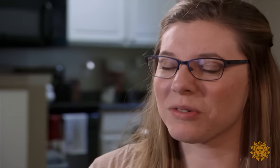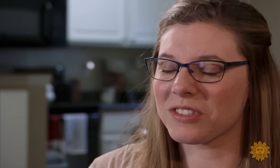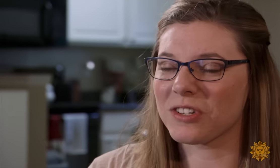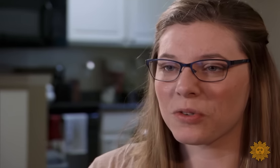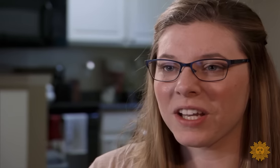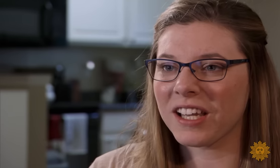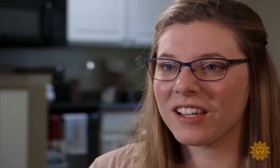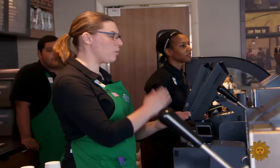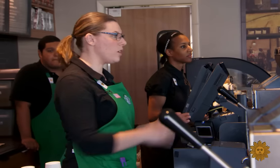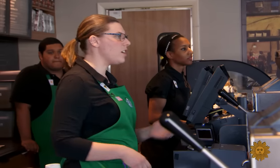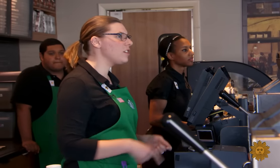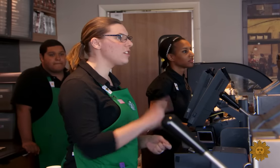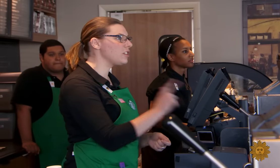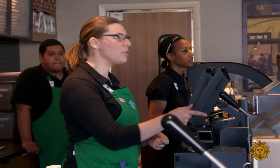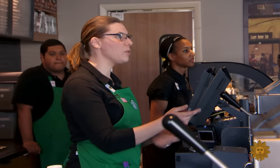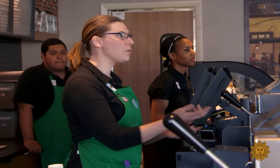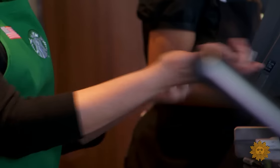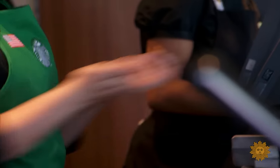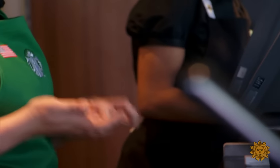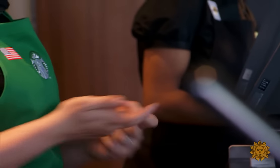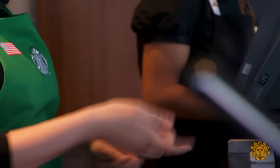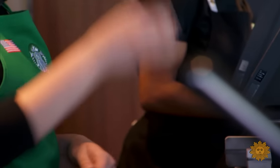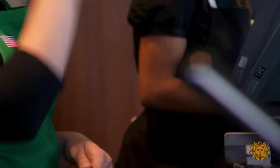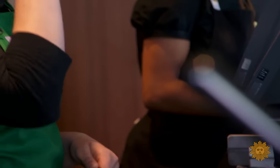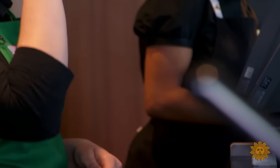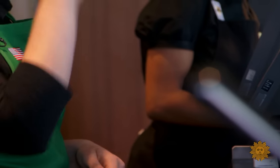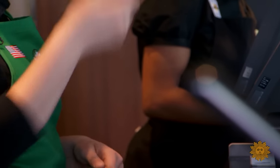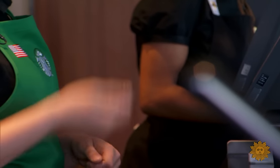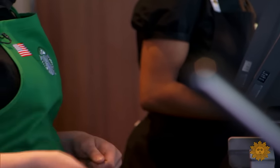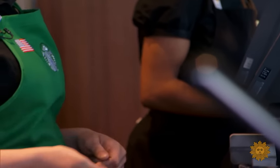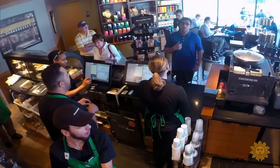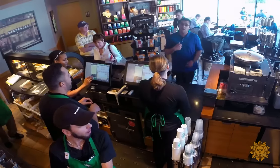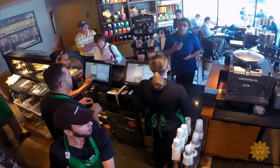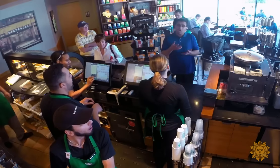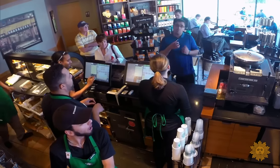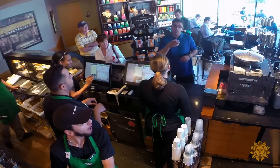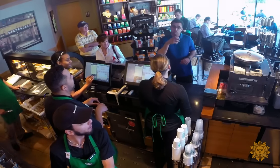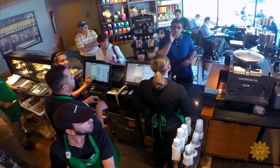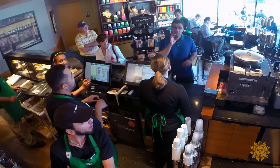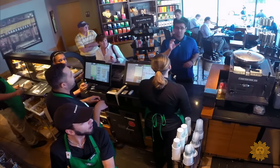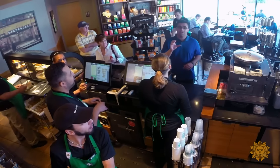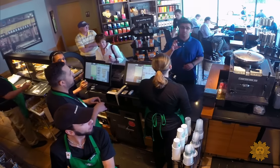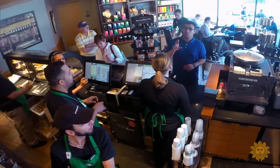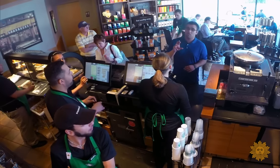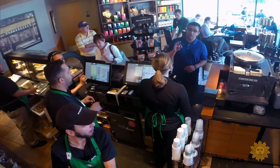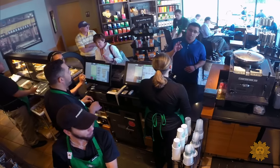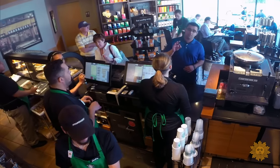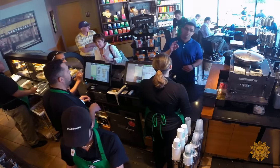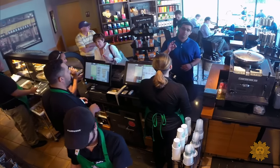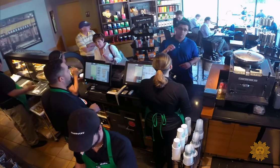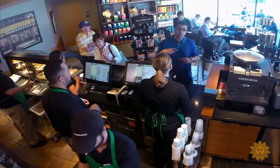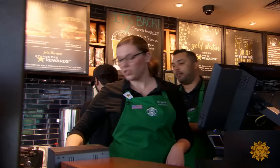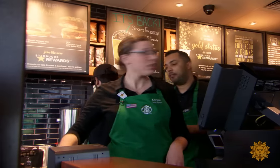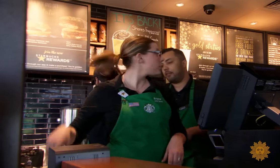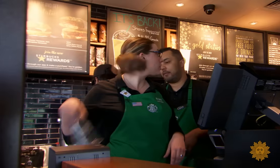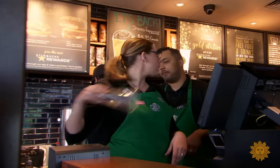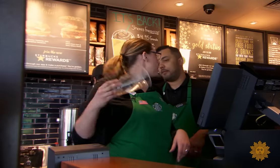wants to drink. What you want drinking. Today, Crystal knows everything she needs to wait on Ibi. Caramel